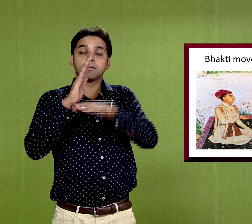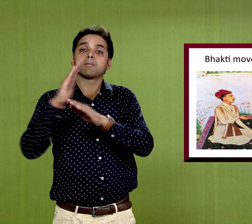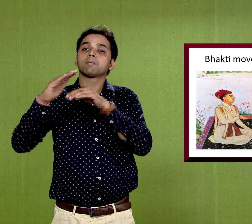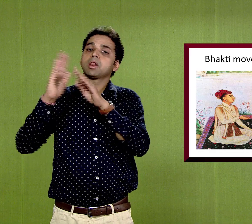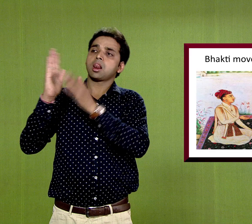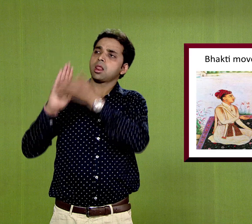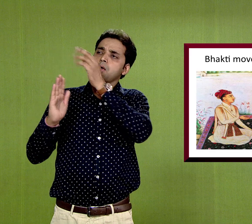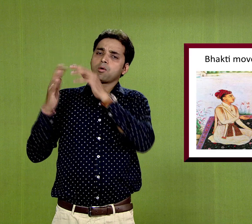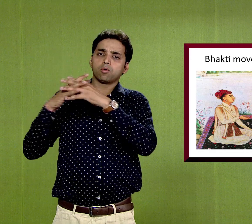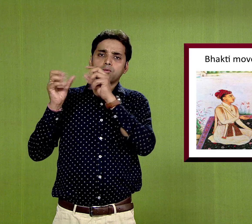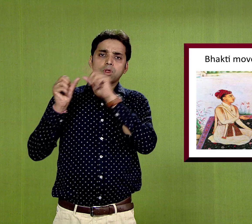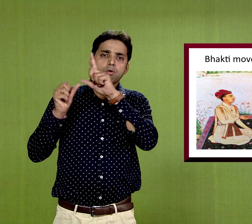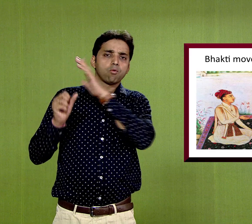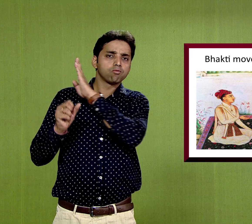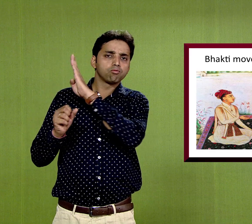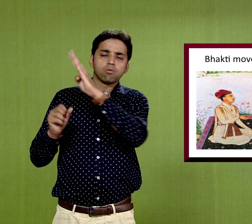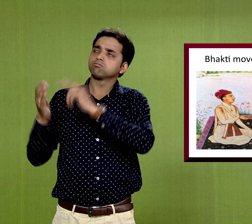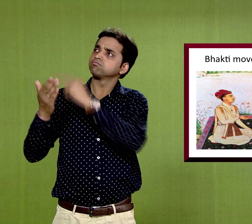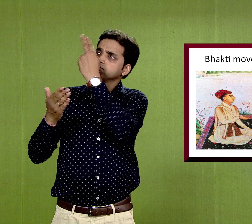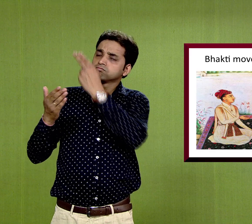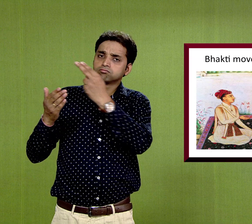gained prominence in the northern part of India.